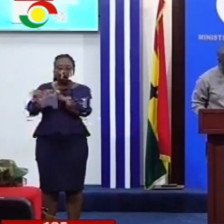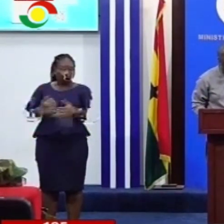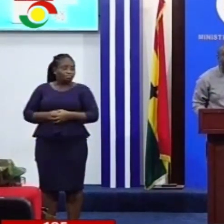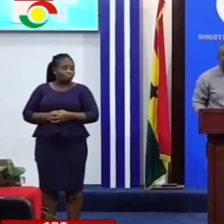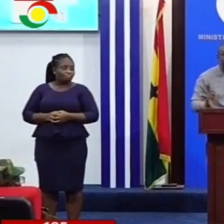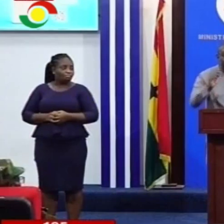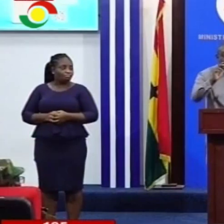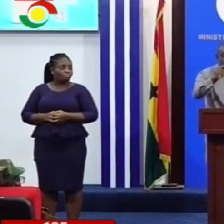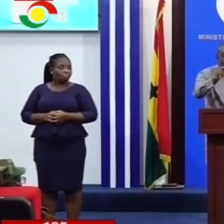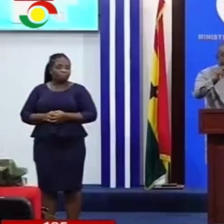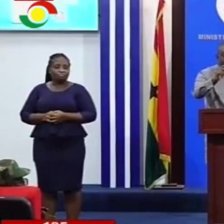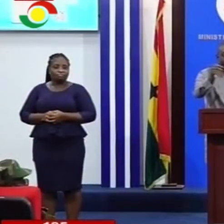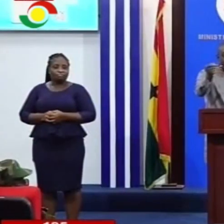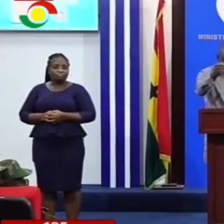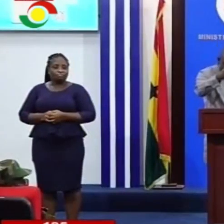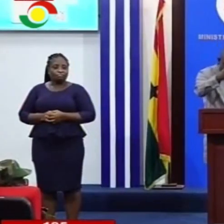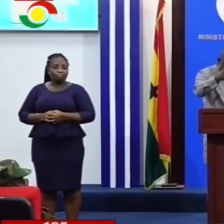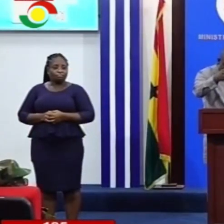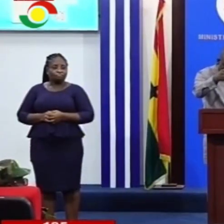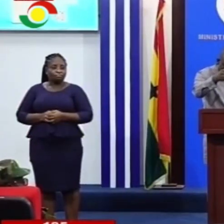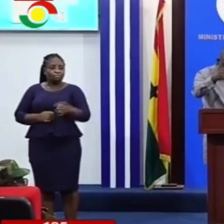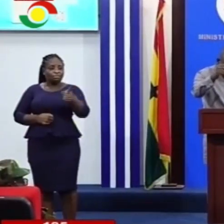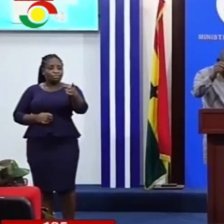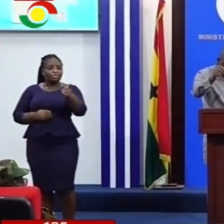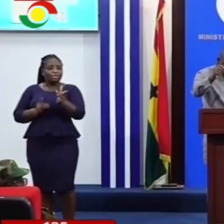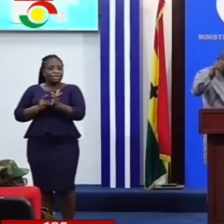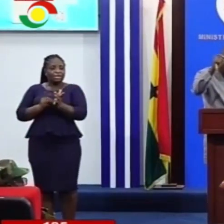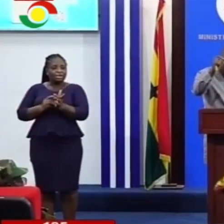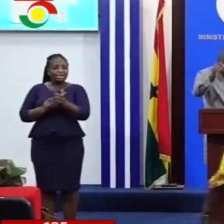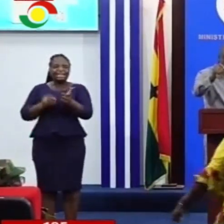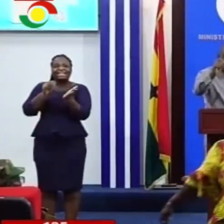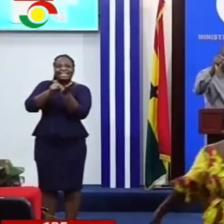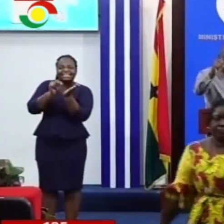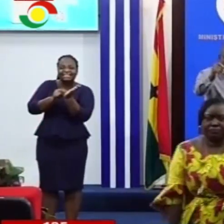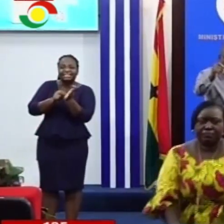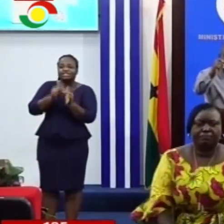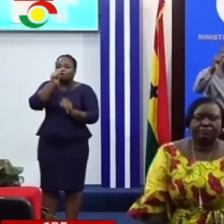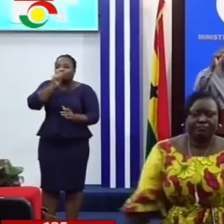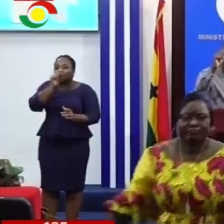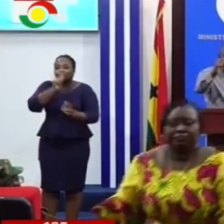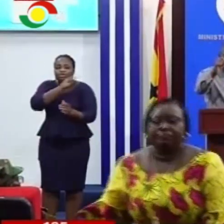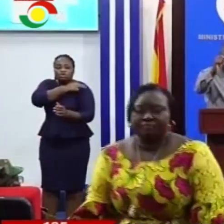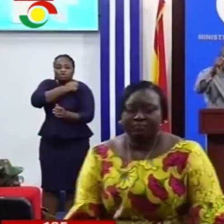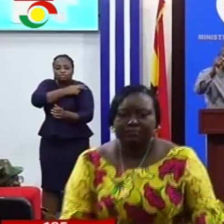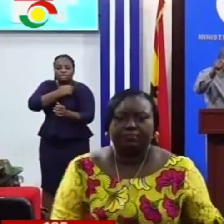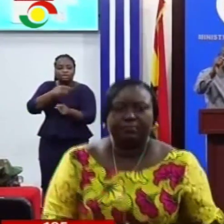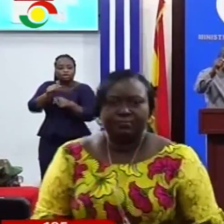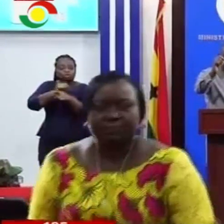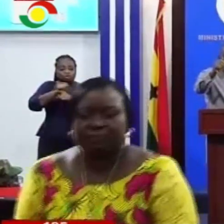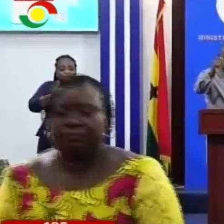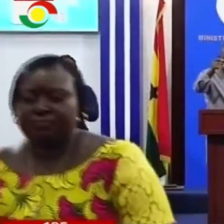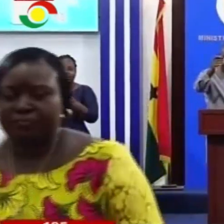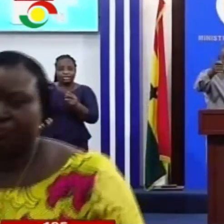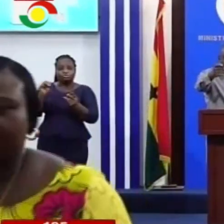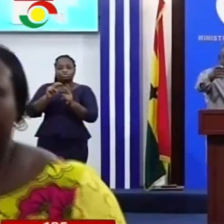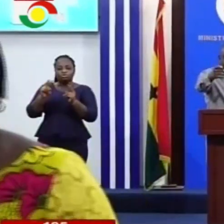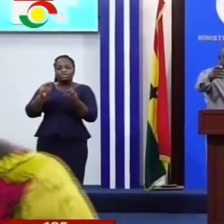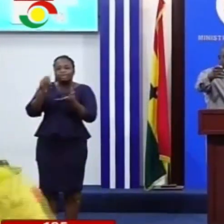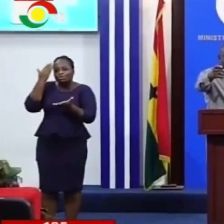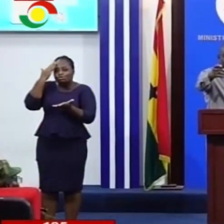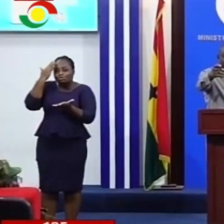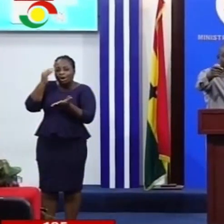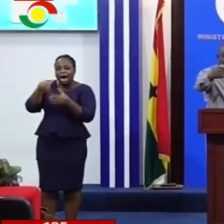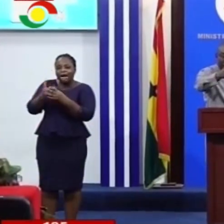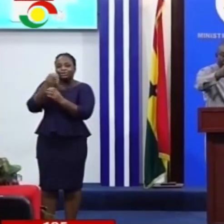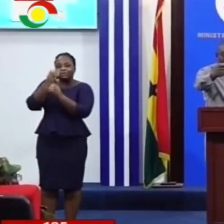Thank you very much. Dr. Abuaje, can you quickly take that away for us? Nurses at private institutions, are you training them so that they can also know how to handle issues